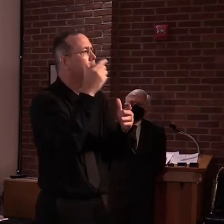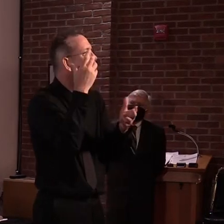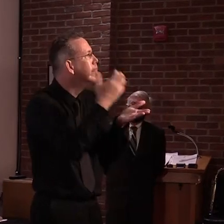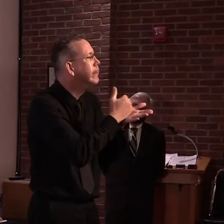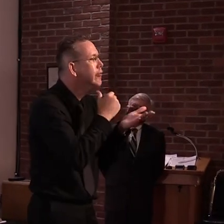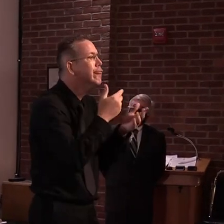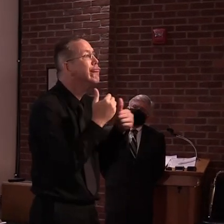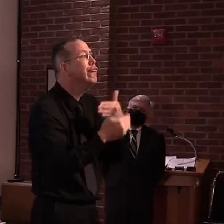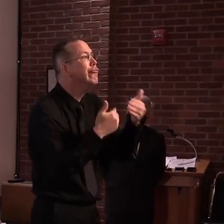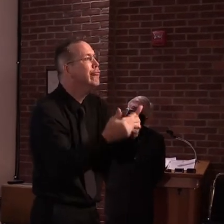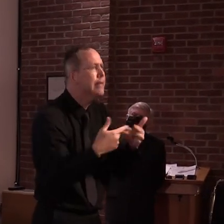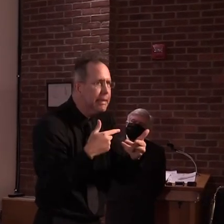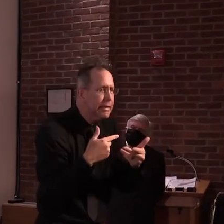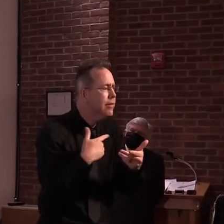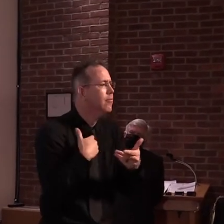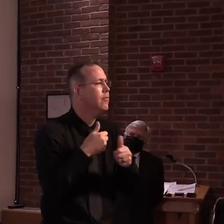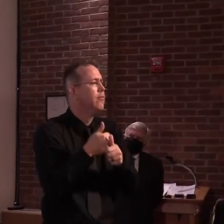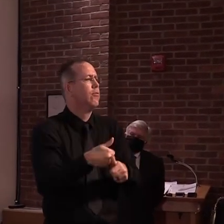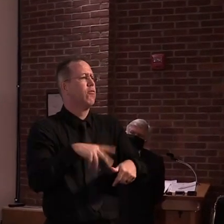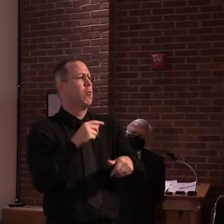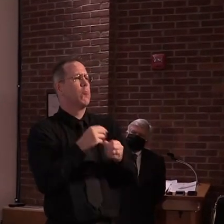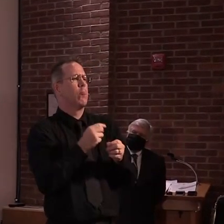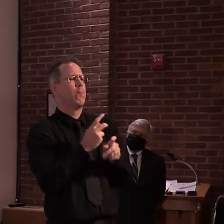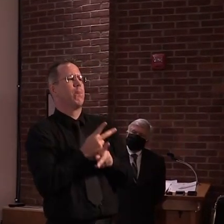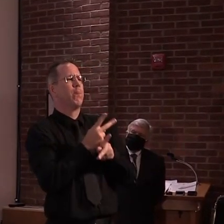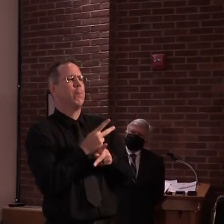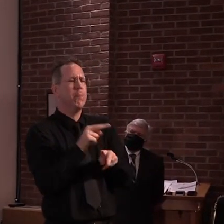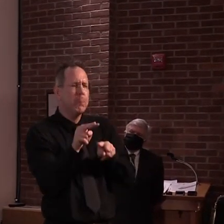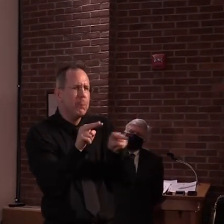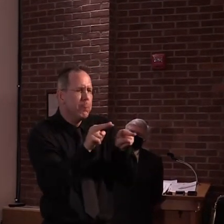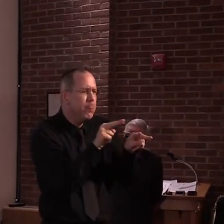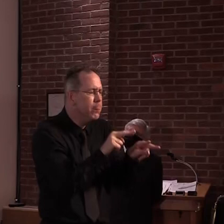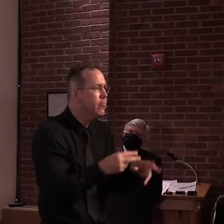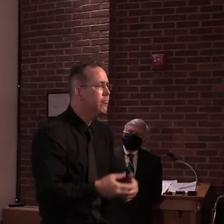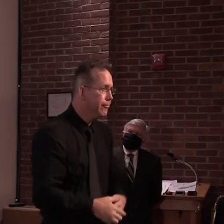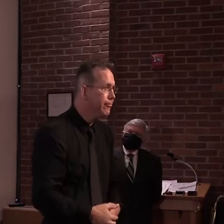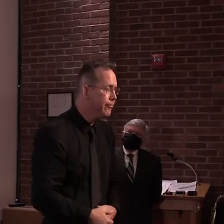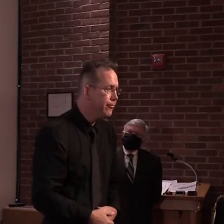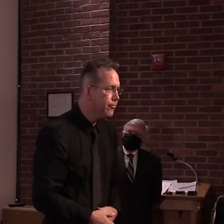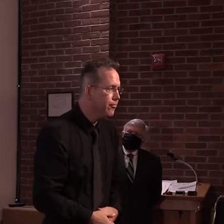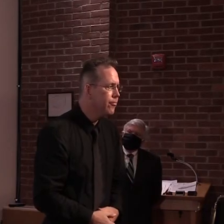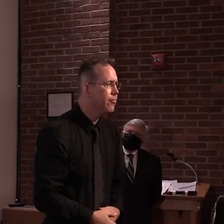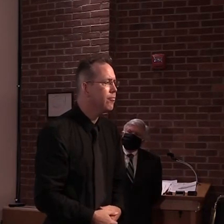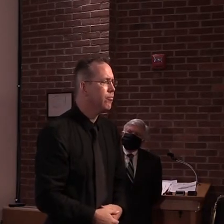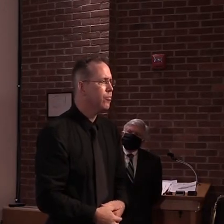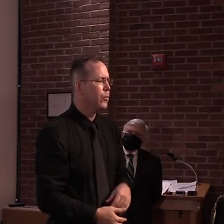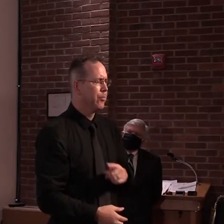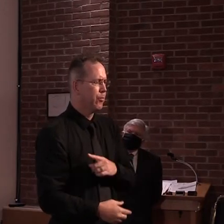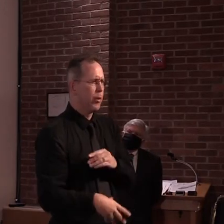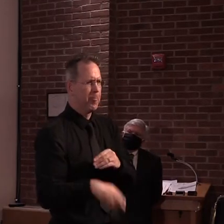And I'll just chime in from the public health standpoint on that. Bottom line is